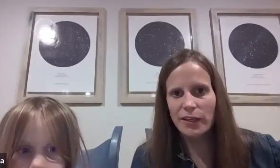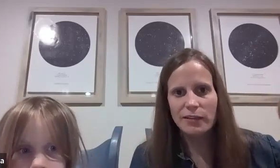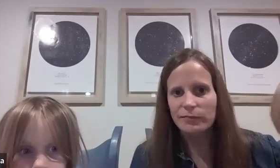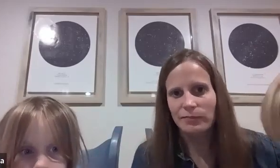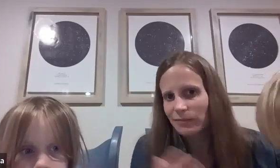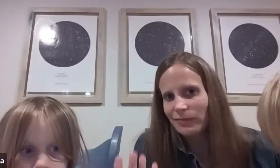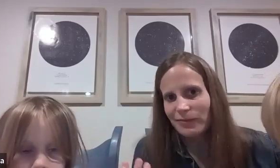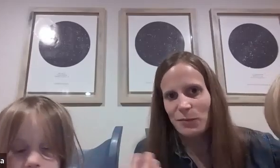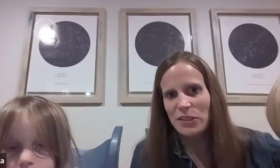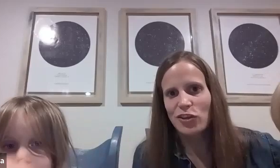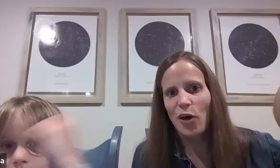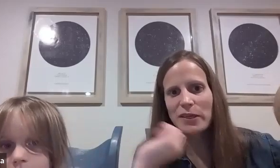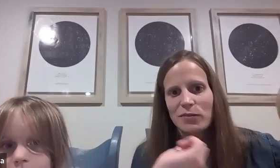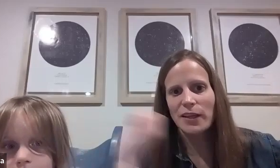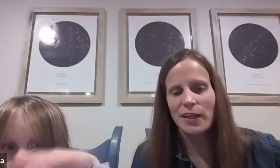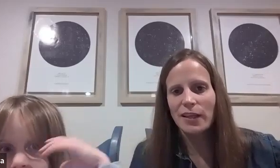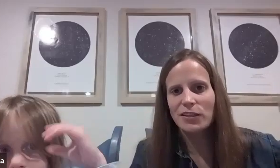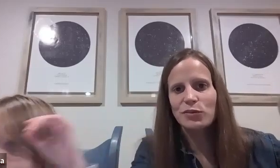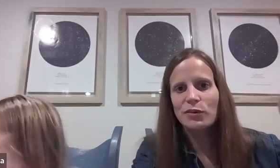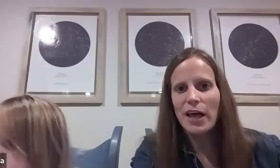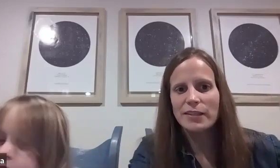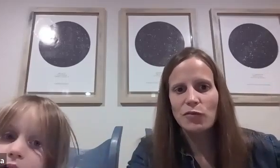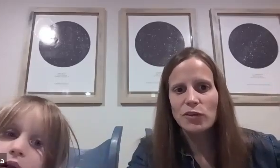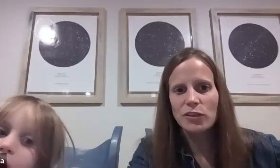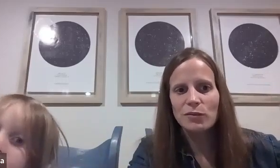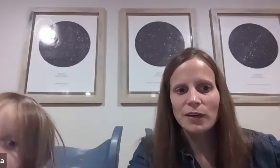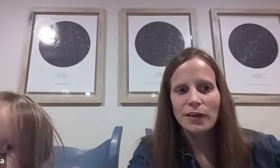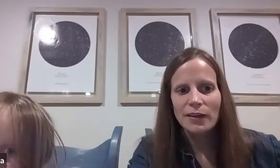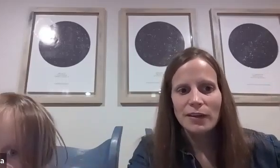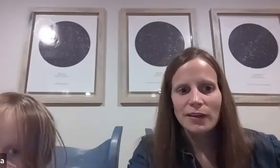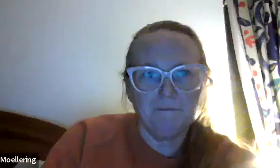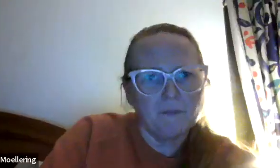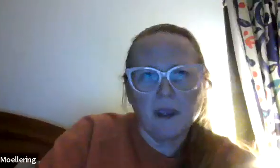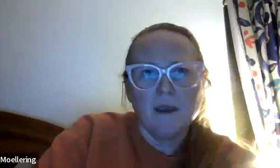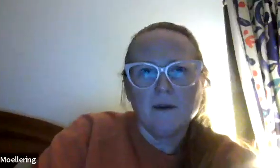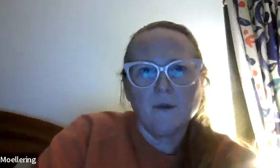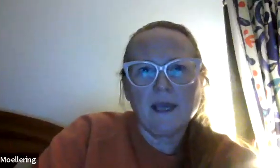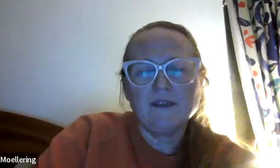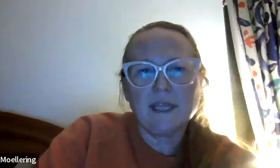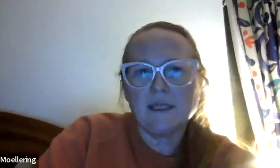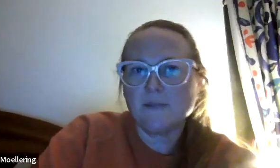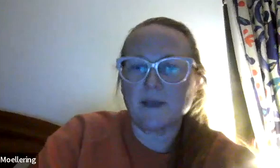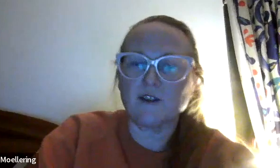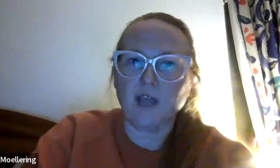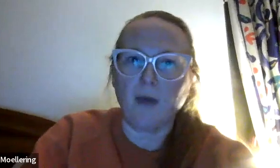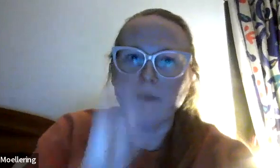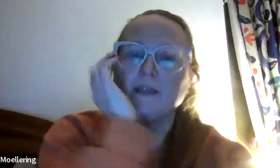like special topics or anything that you do classes for too? we haven't done special topics